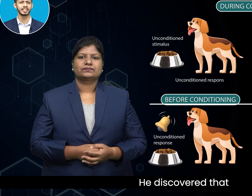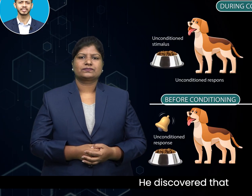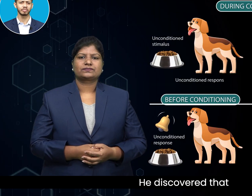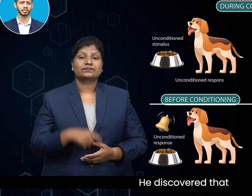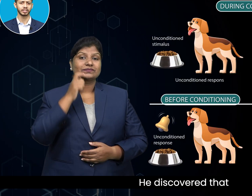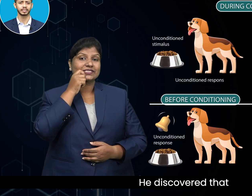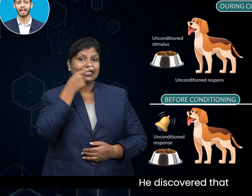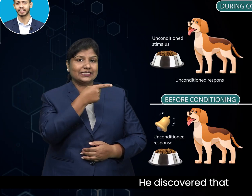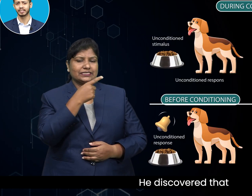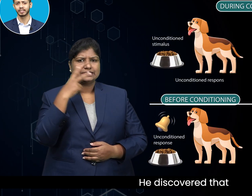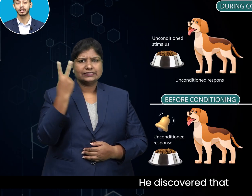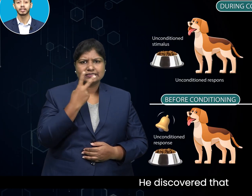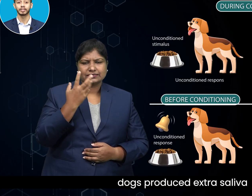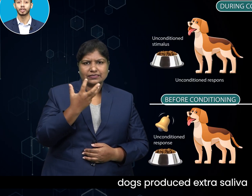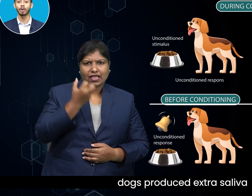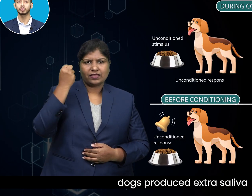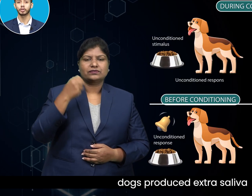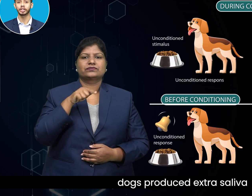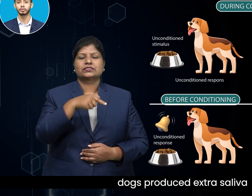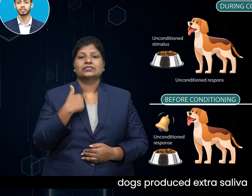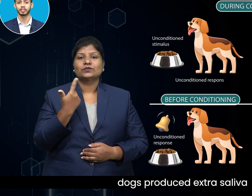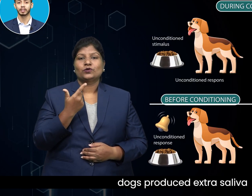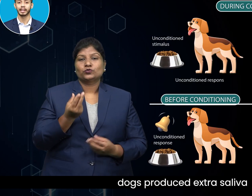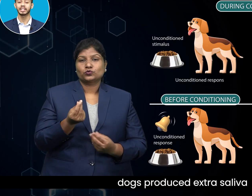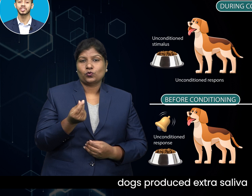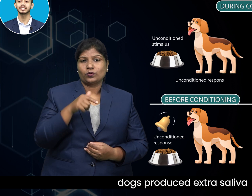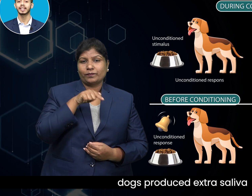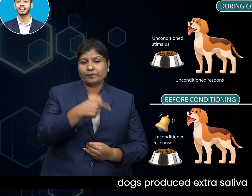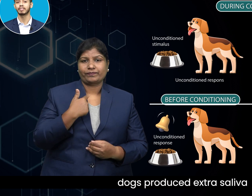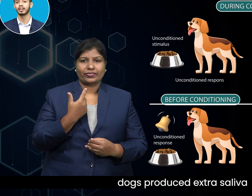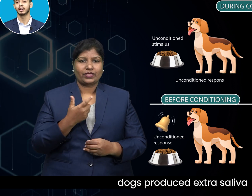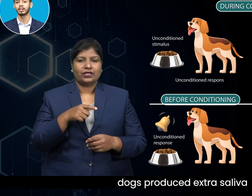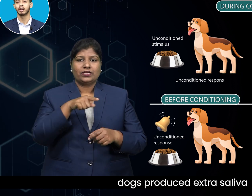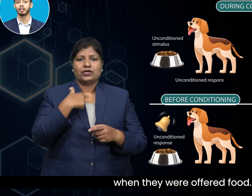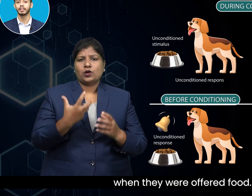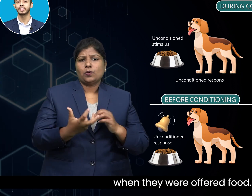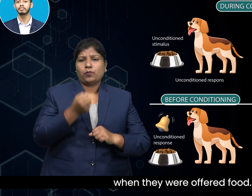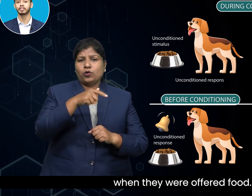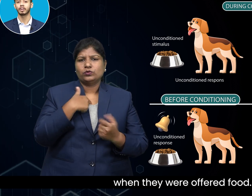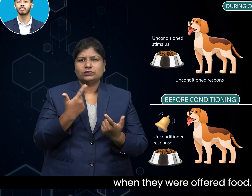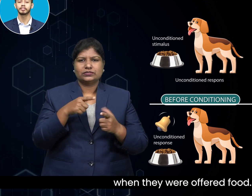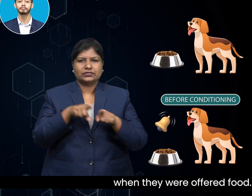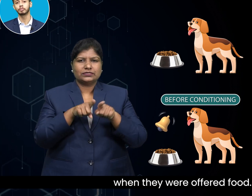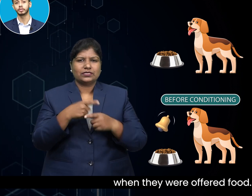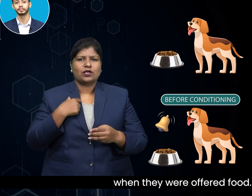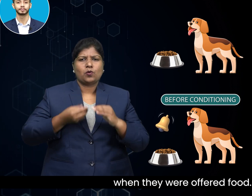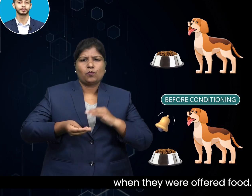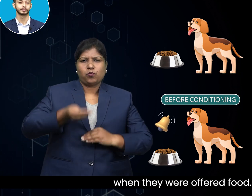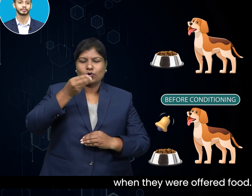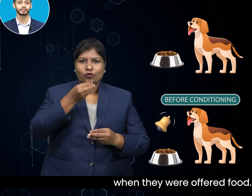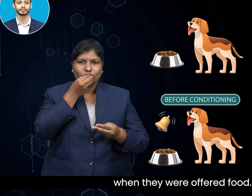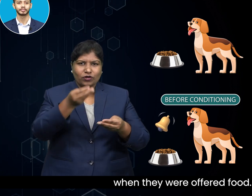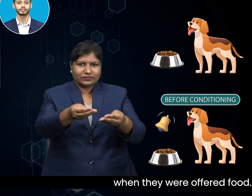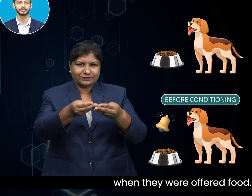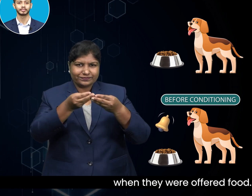He discovered that dogs produced extra saliva when they were offered food.